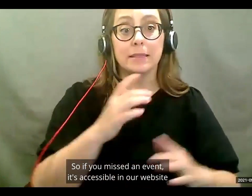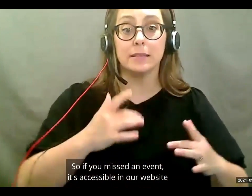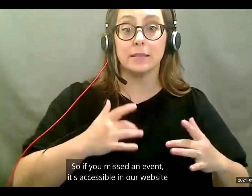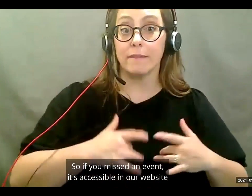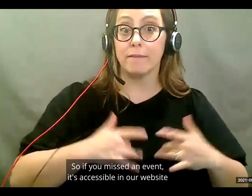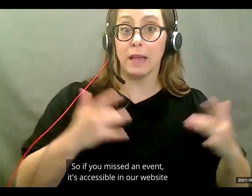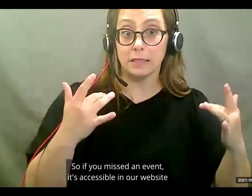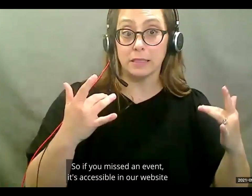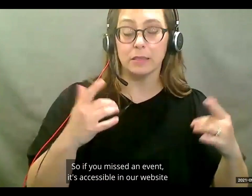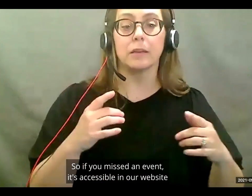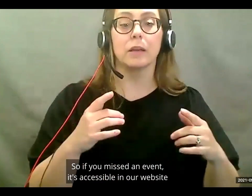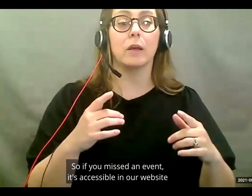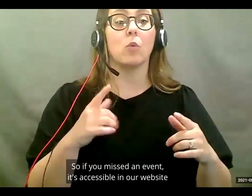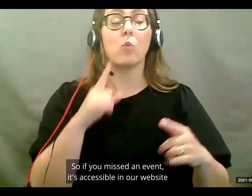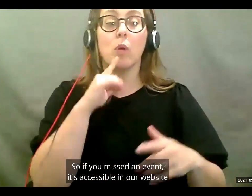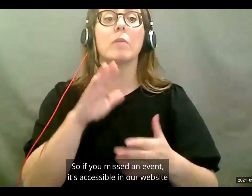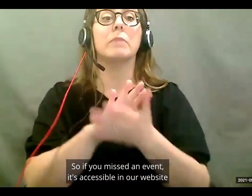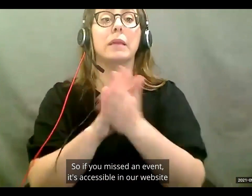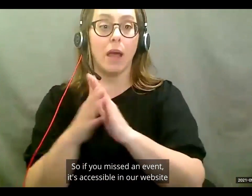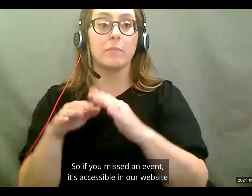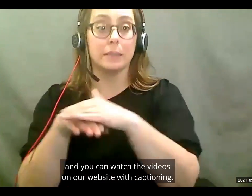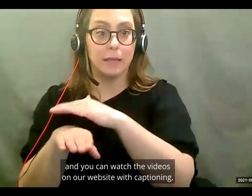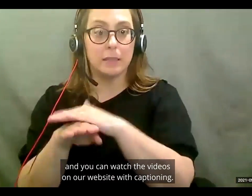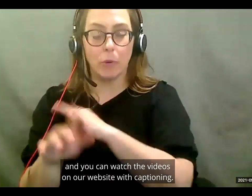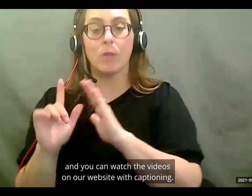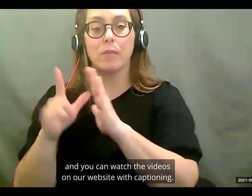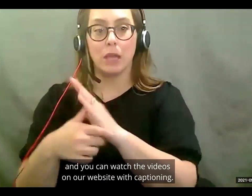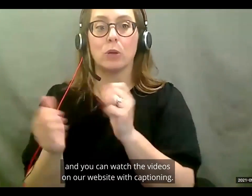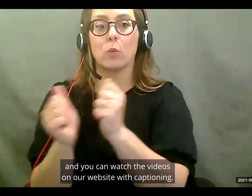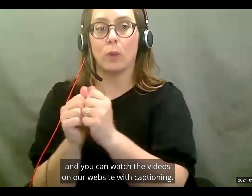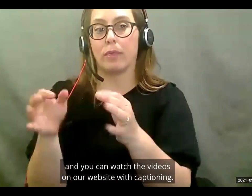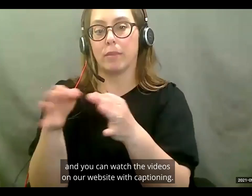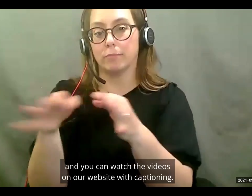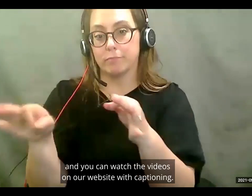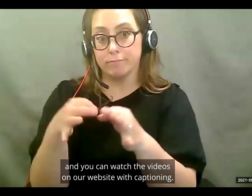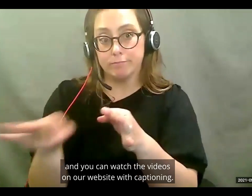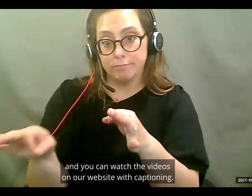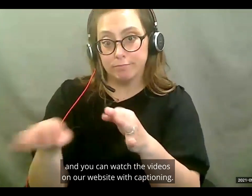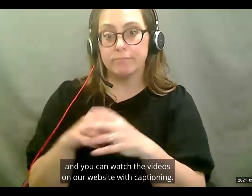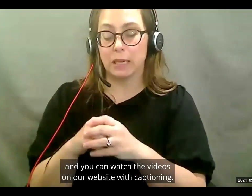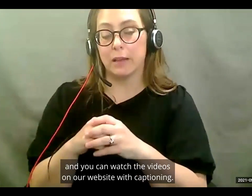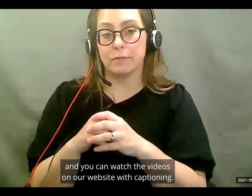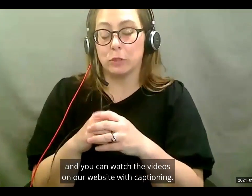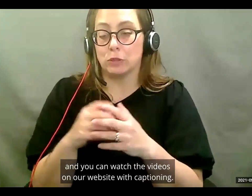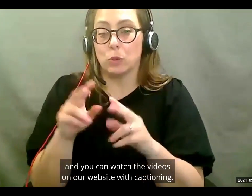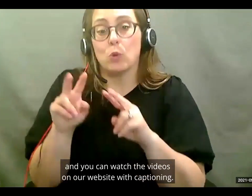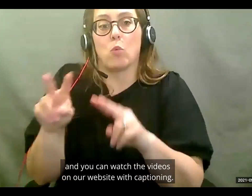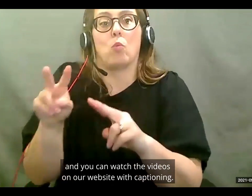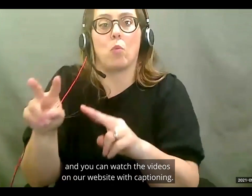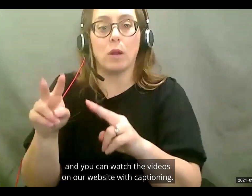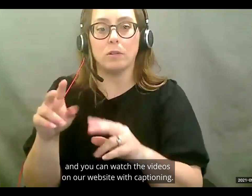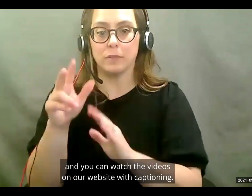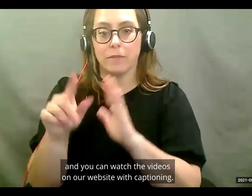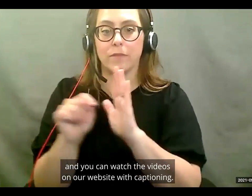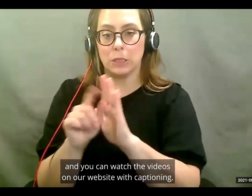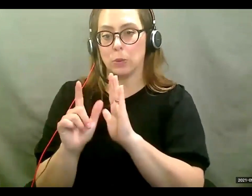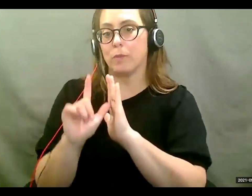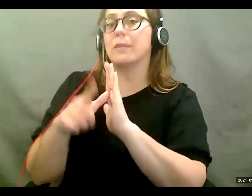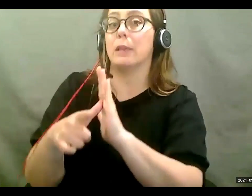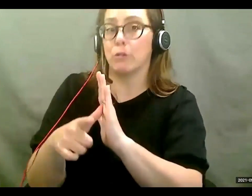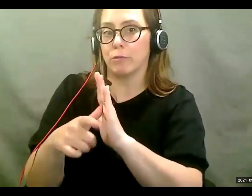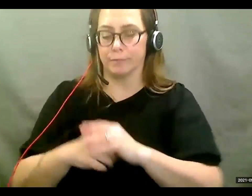be, it's accessible in our website, and you can watch the videos on our website with